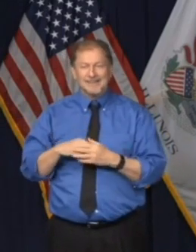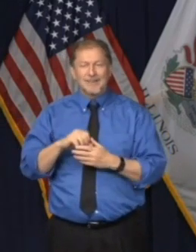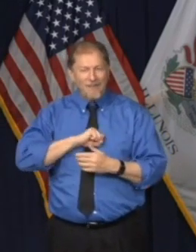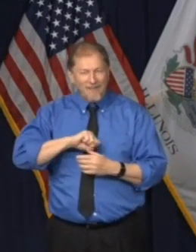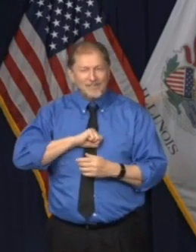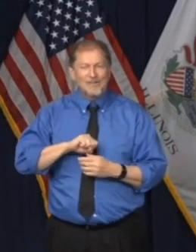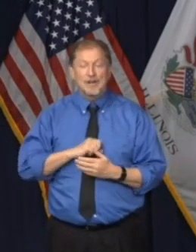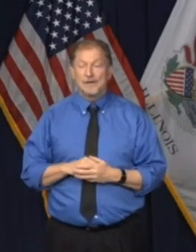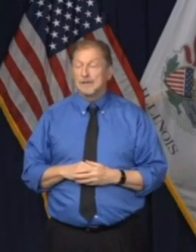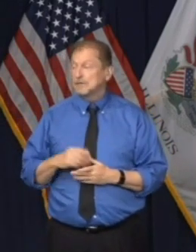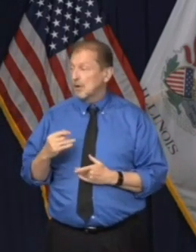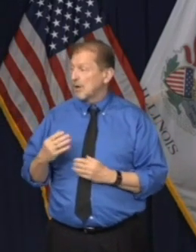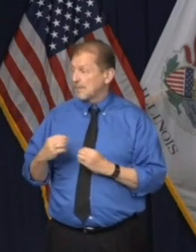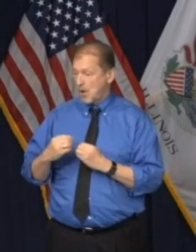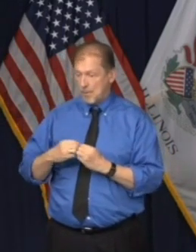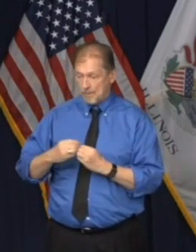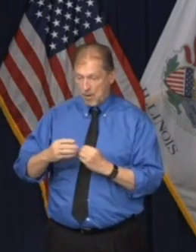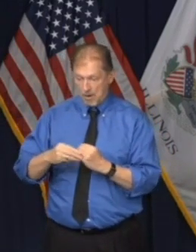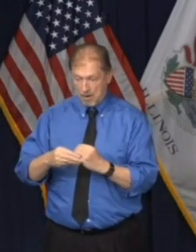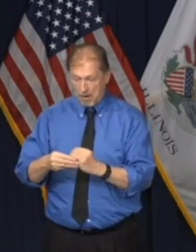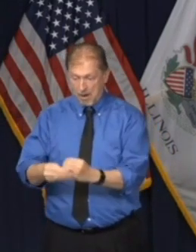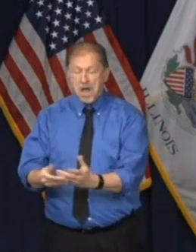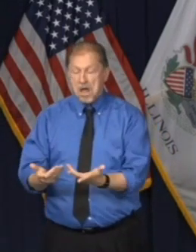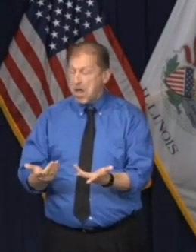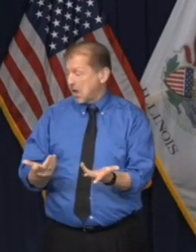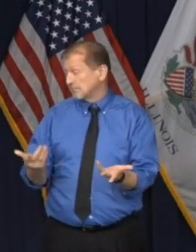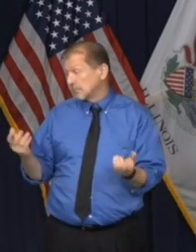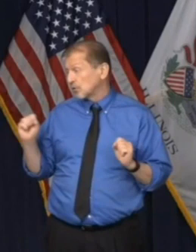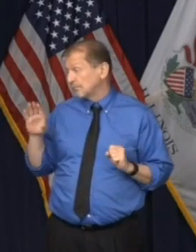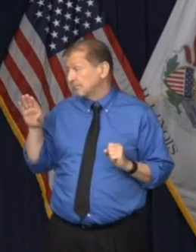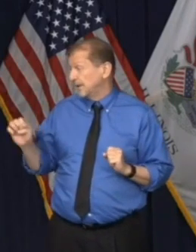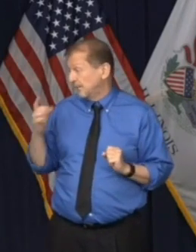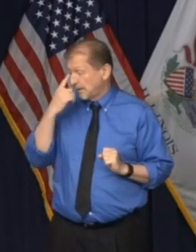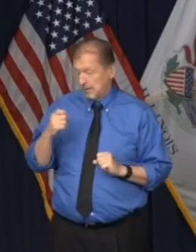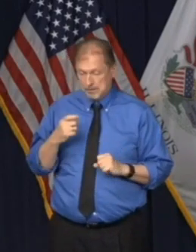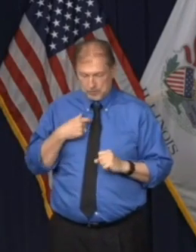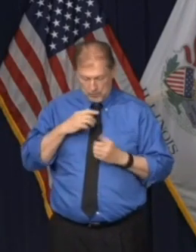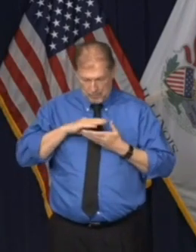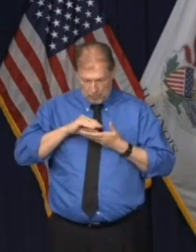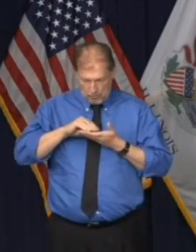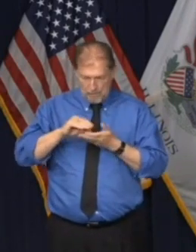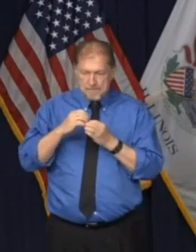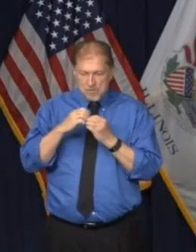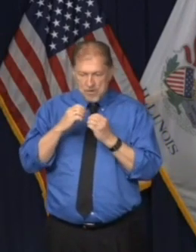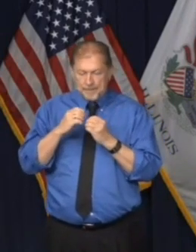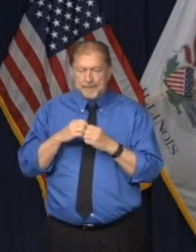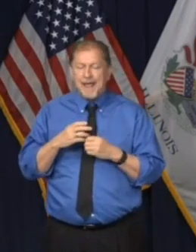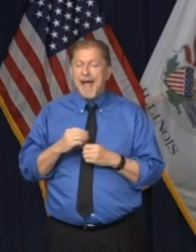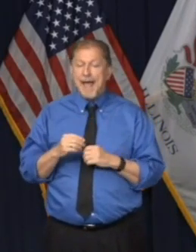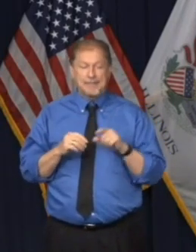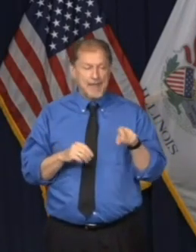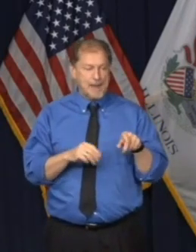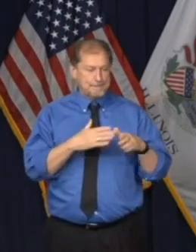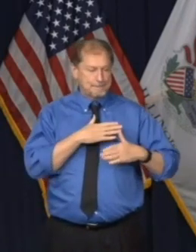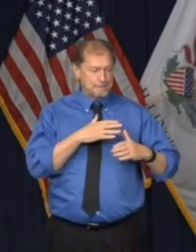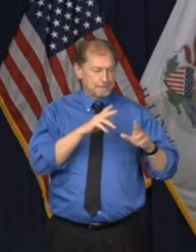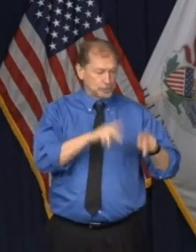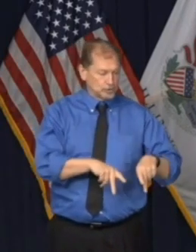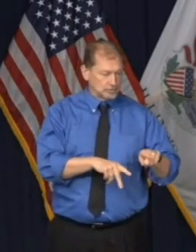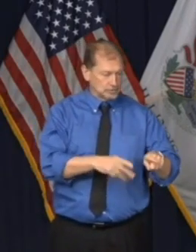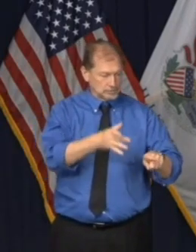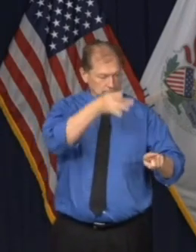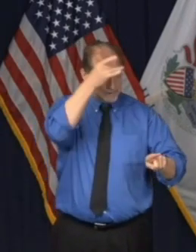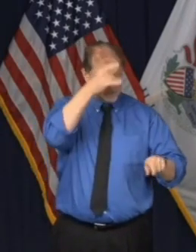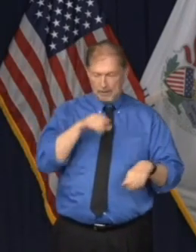along that will be shown to be part of the virus. Again, these viruses can show themselves different in different people, just